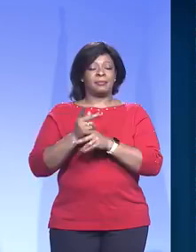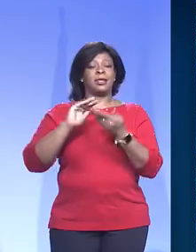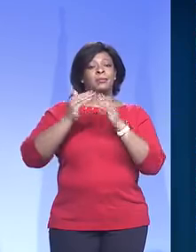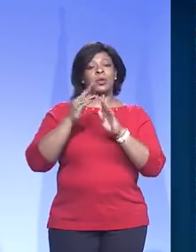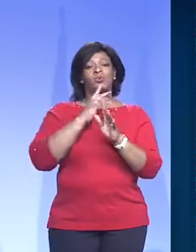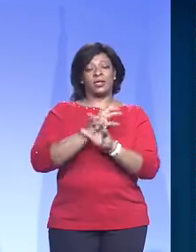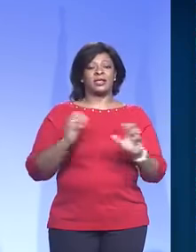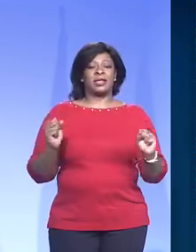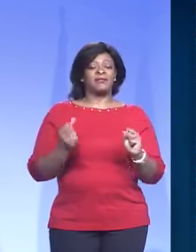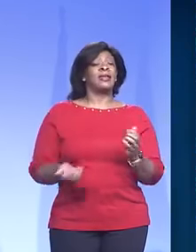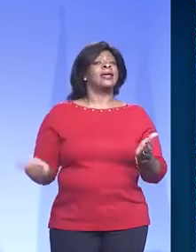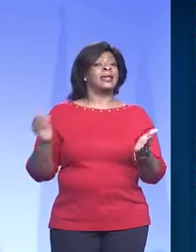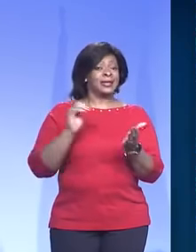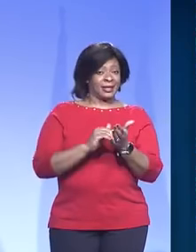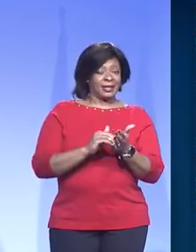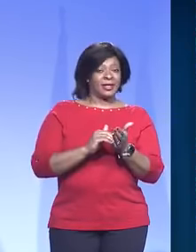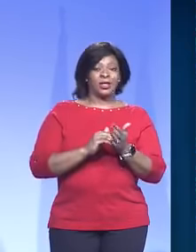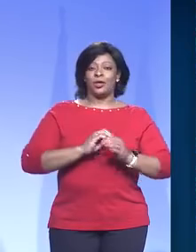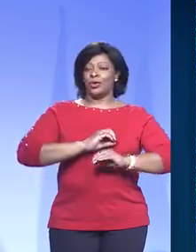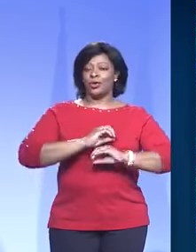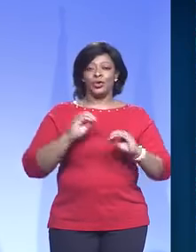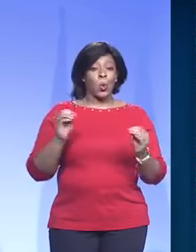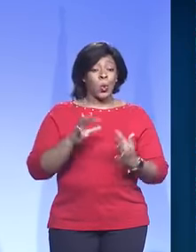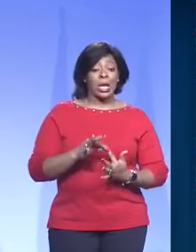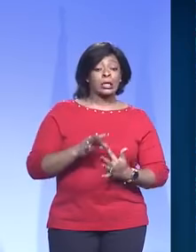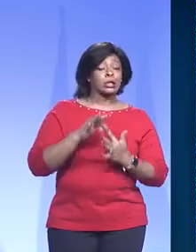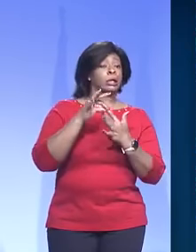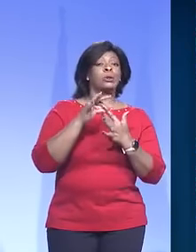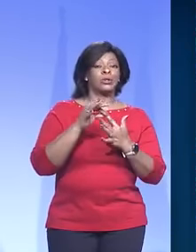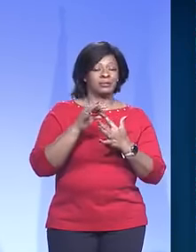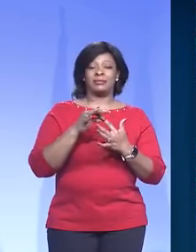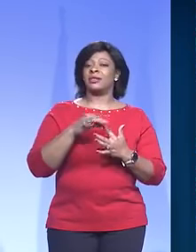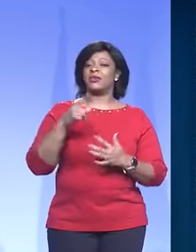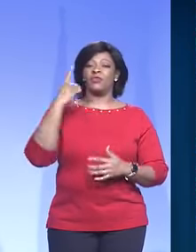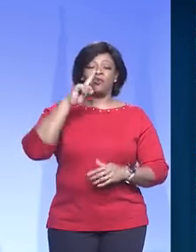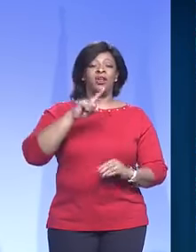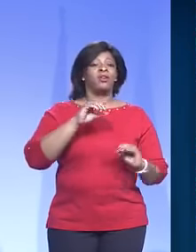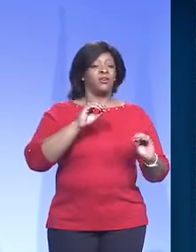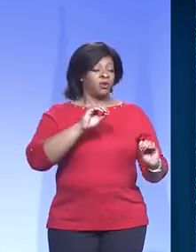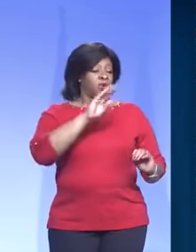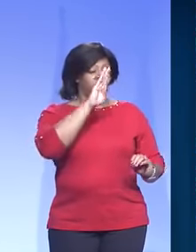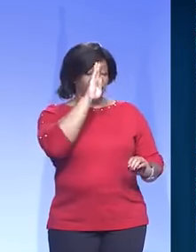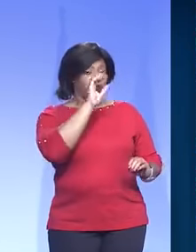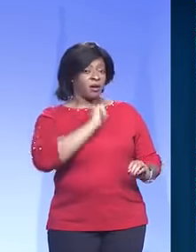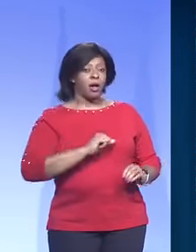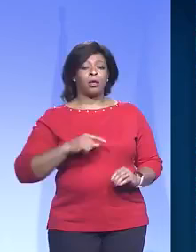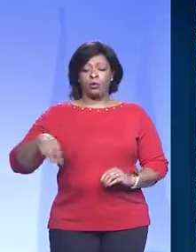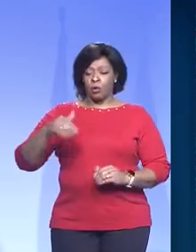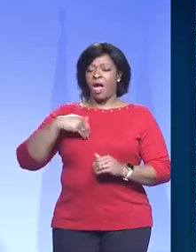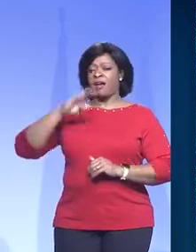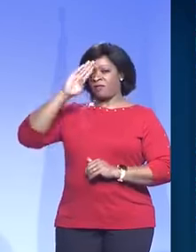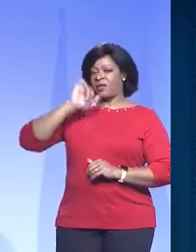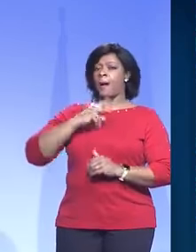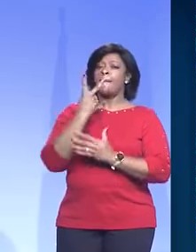safe. Again, there are no exclusions. This is asymptomatic and symptomatic testing.